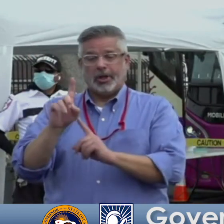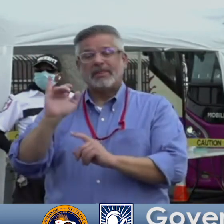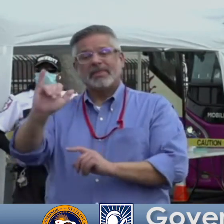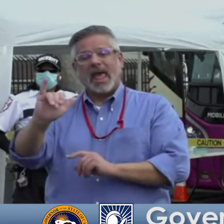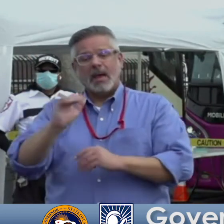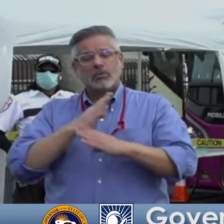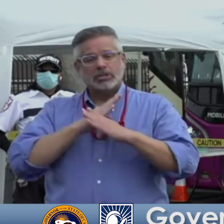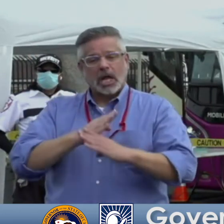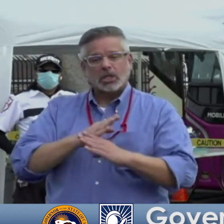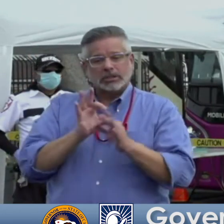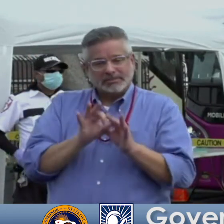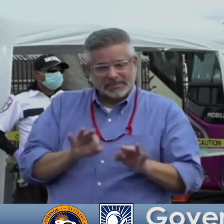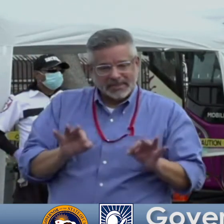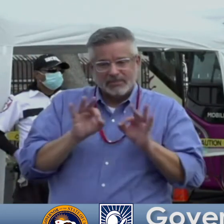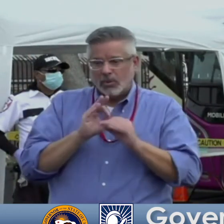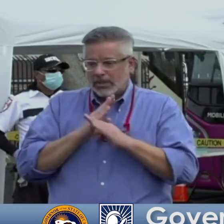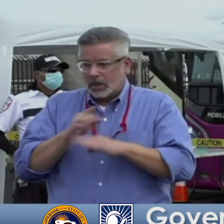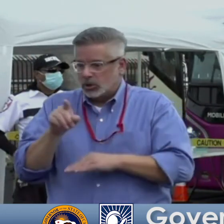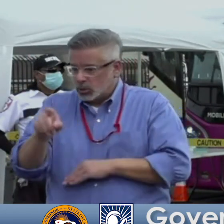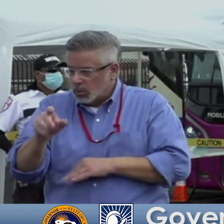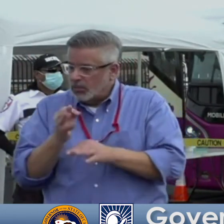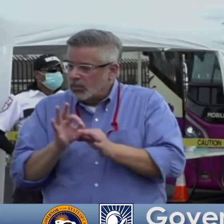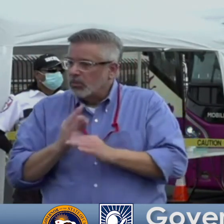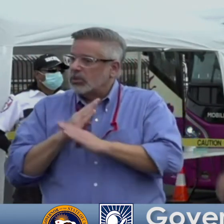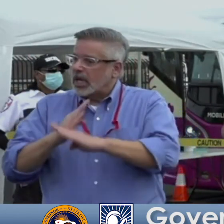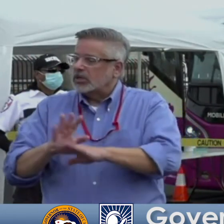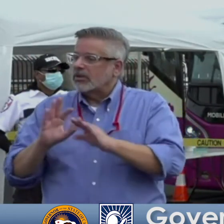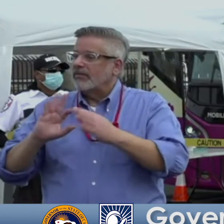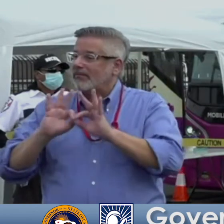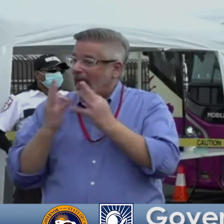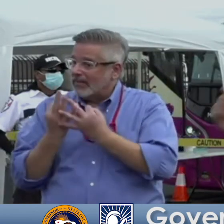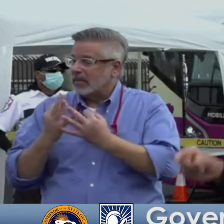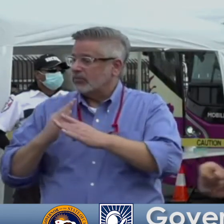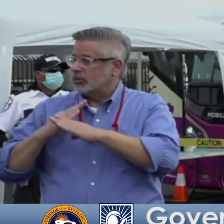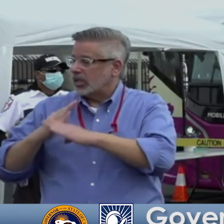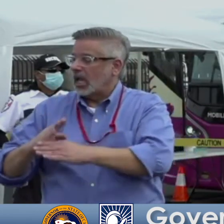It protects you, it protects your family, it protects your community, and